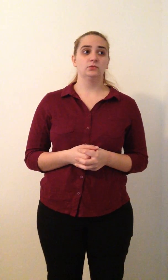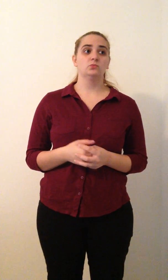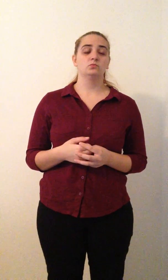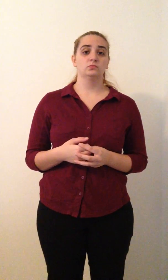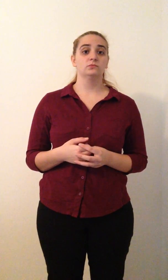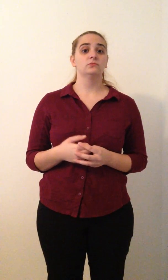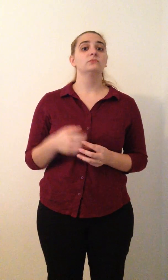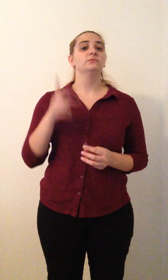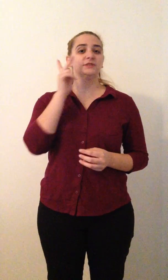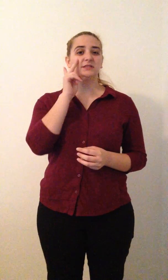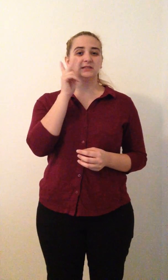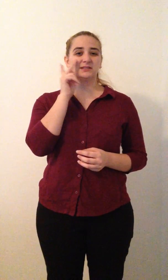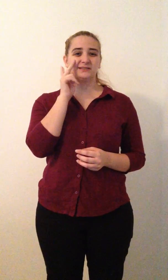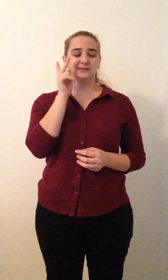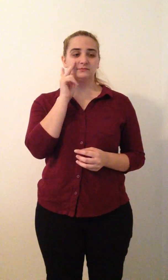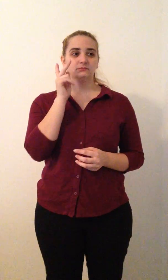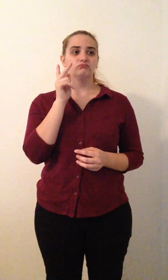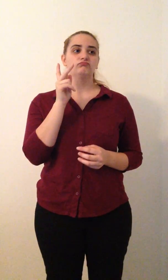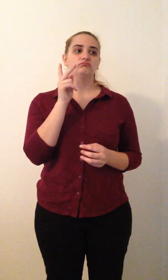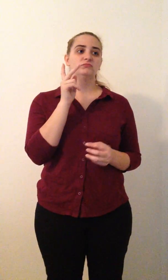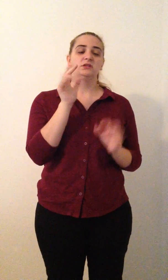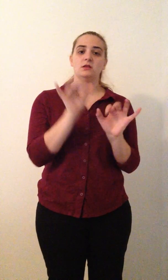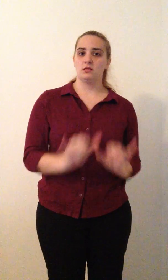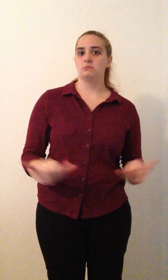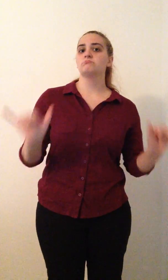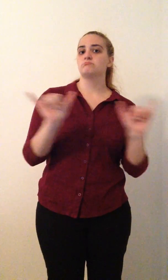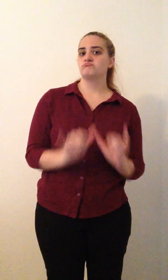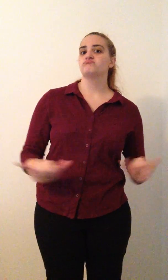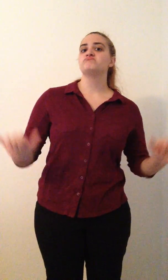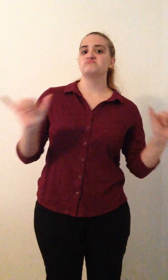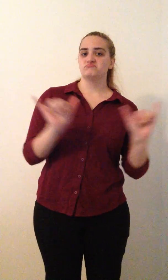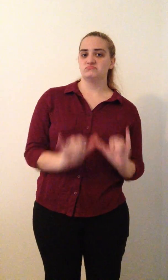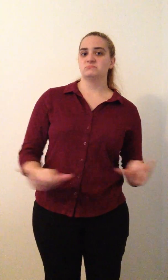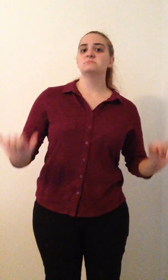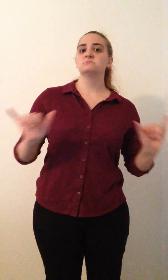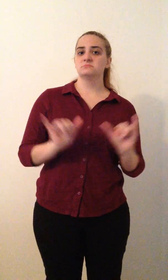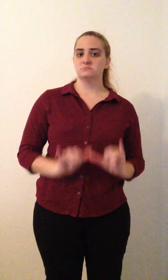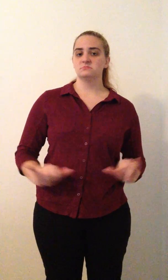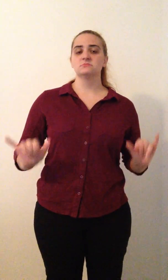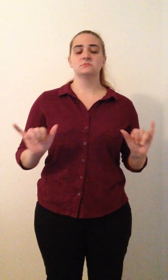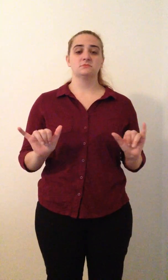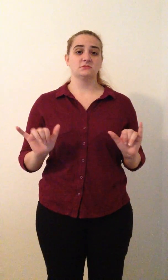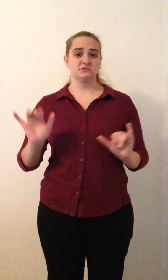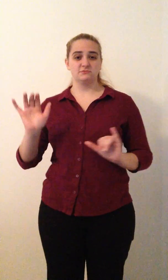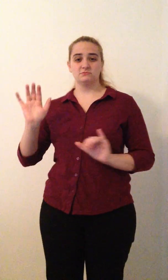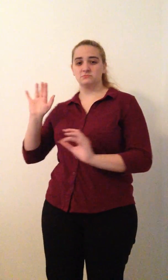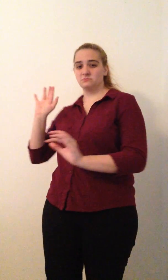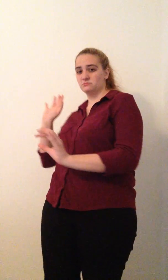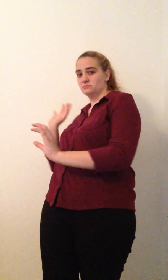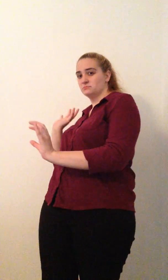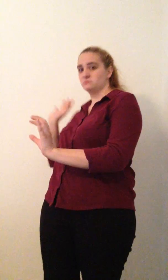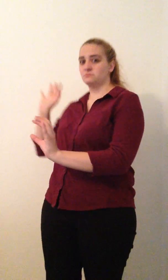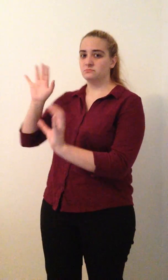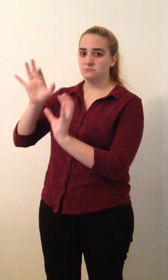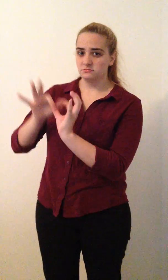your romantic relationships. Okay? I know this is all kind of abstract, and if you're just hearing this for the first